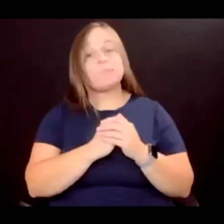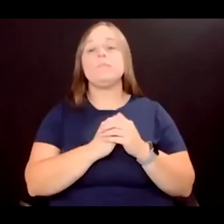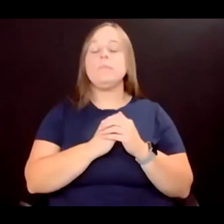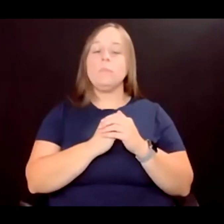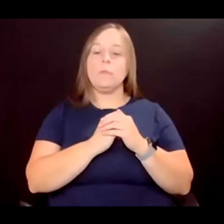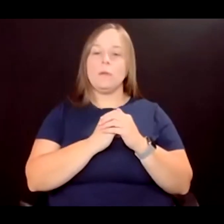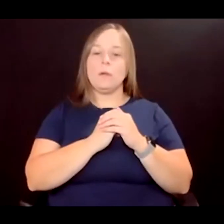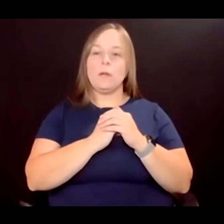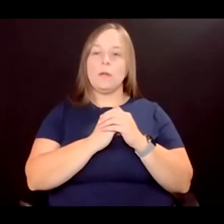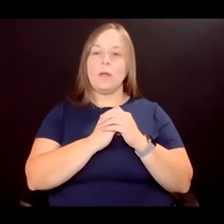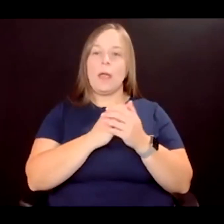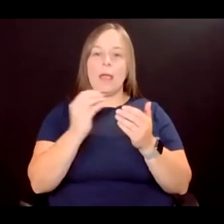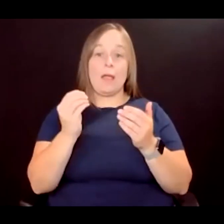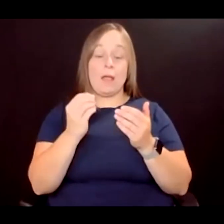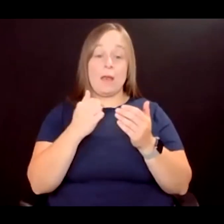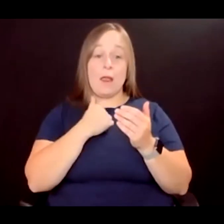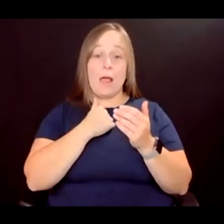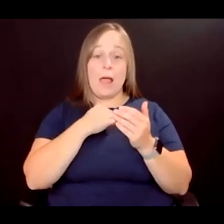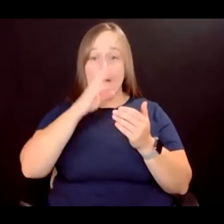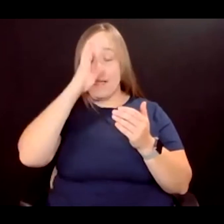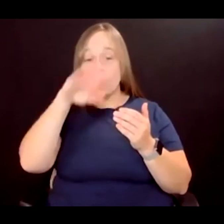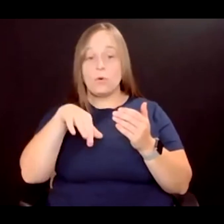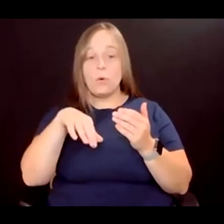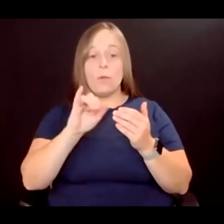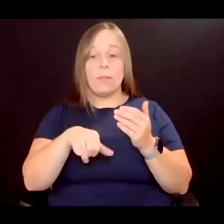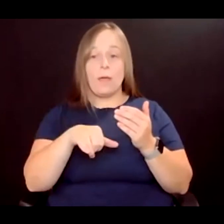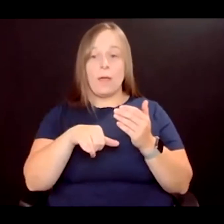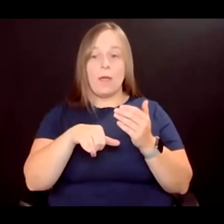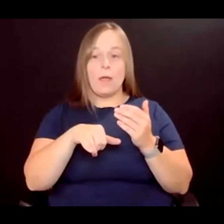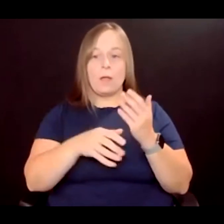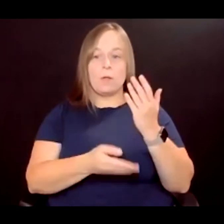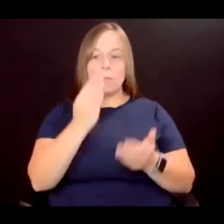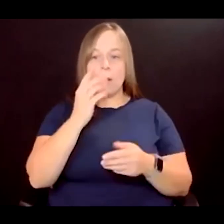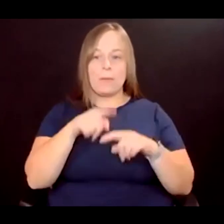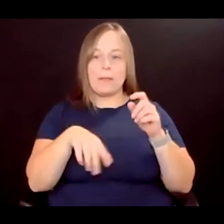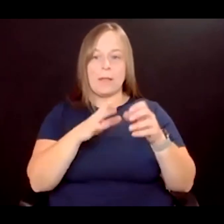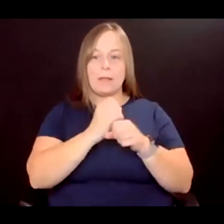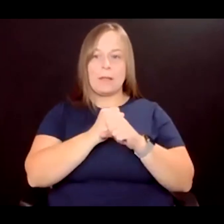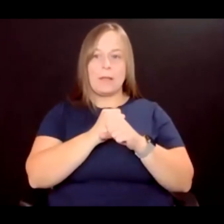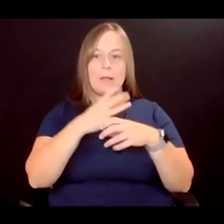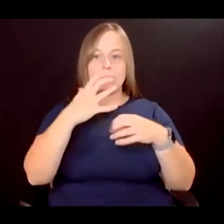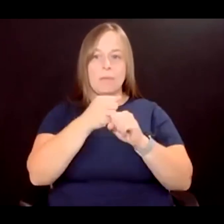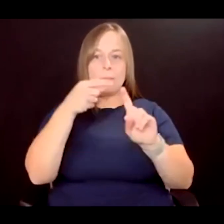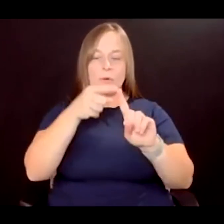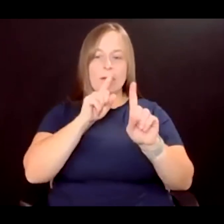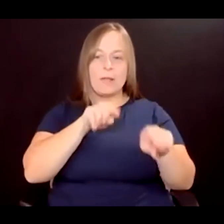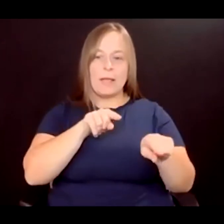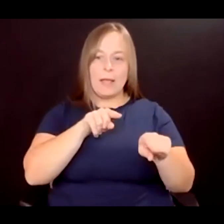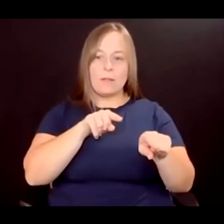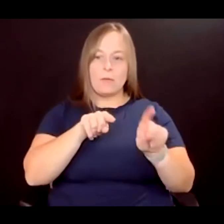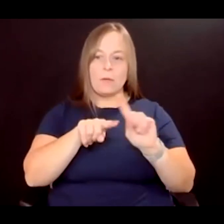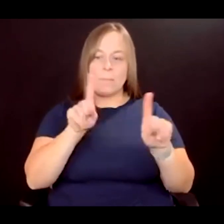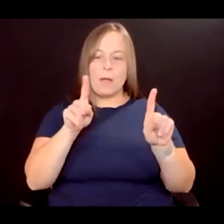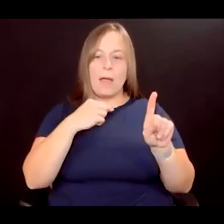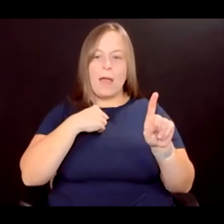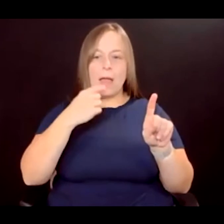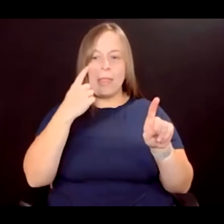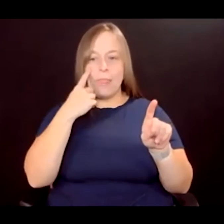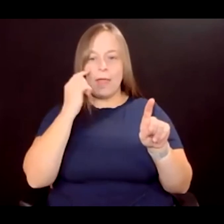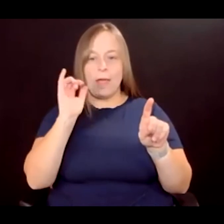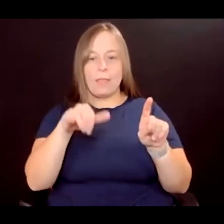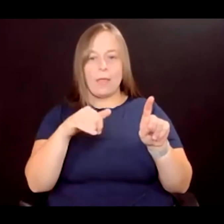main office. The rest of our business is, there's a ramp to get into the back. It's a slight bump. And